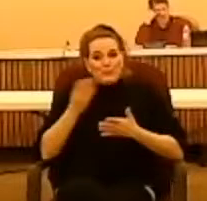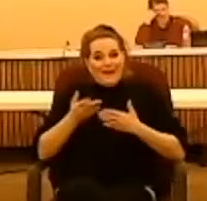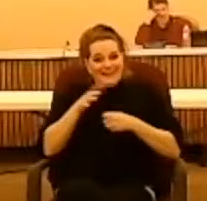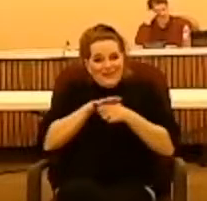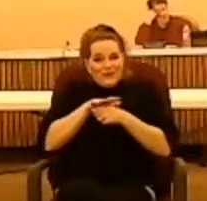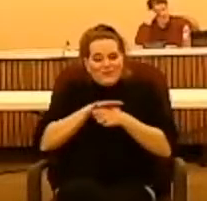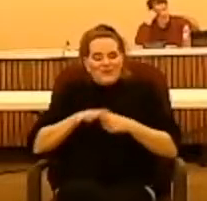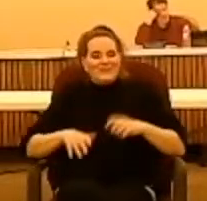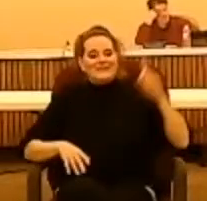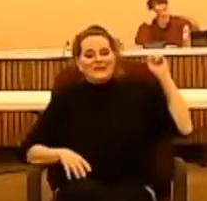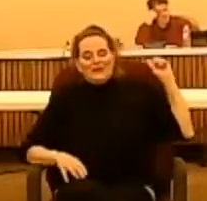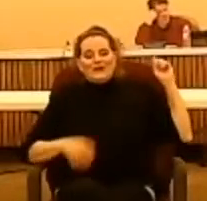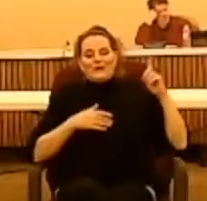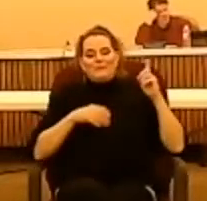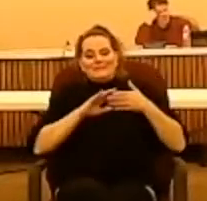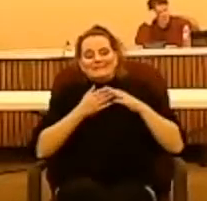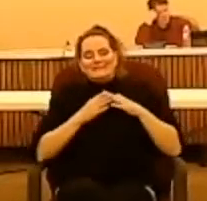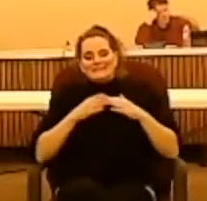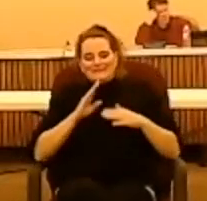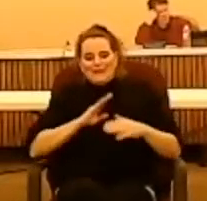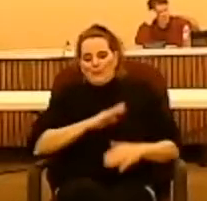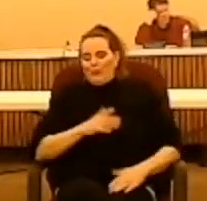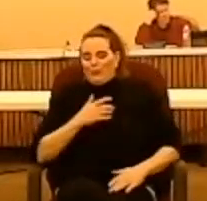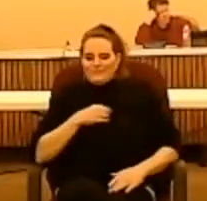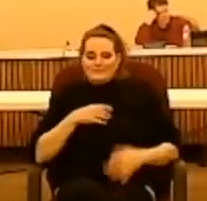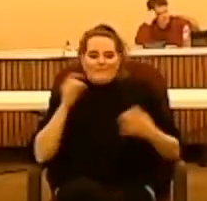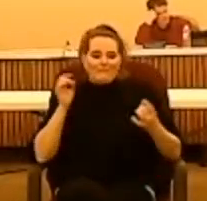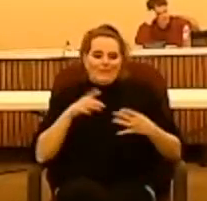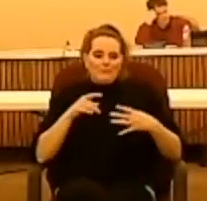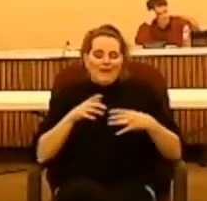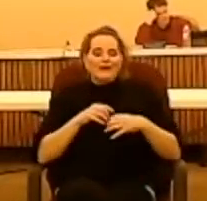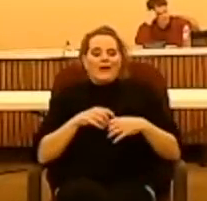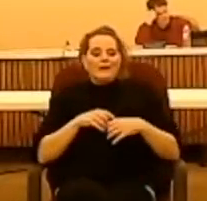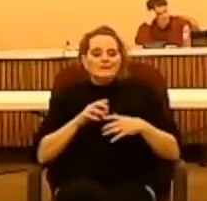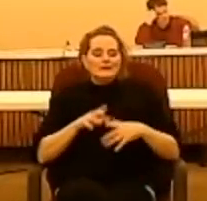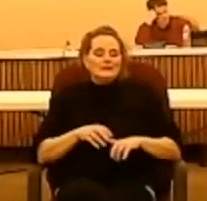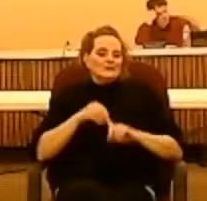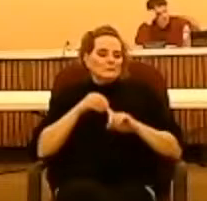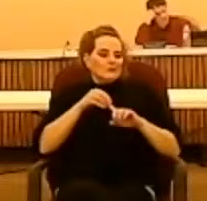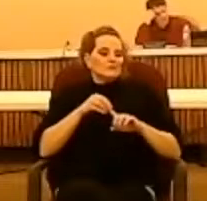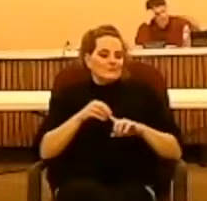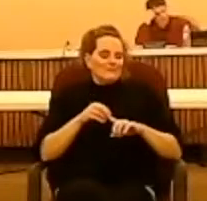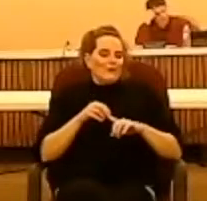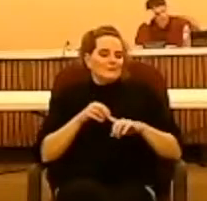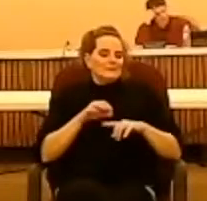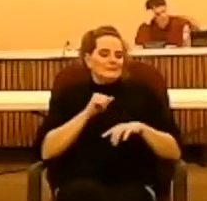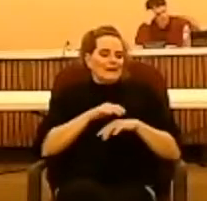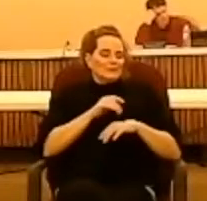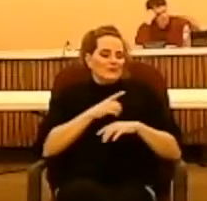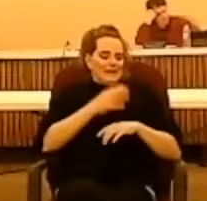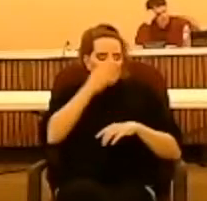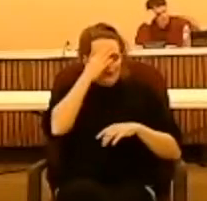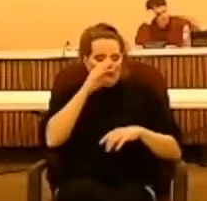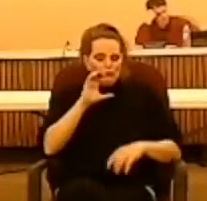know, based on town board feedback, and especially from Councilmember Stafford, I know Chuck has